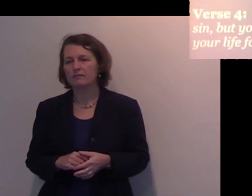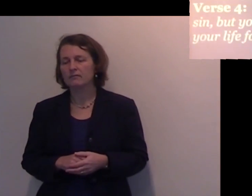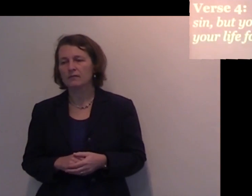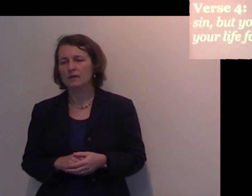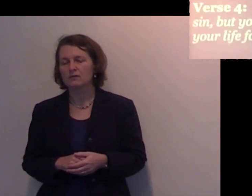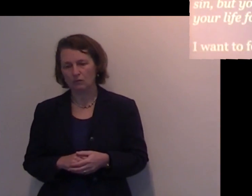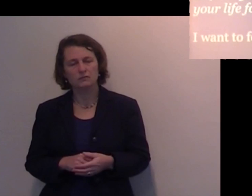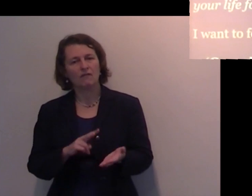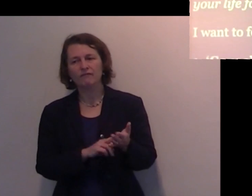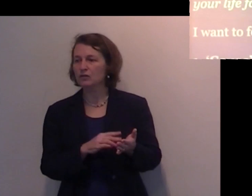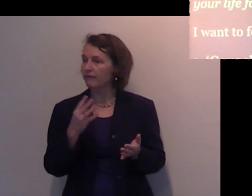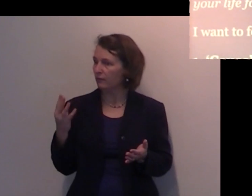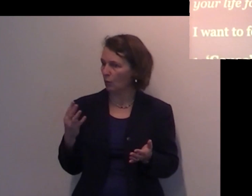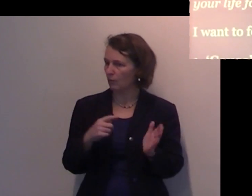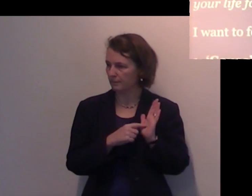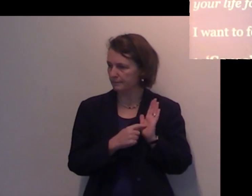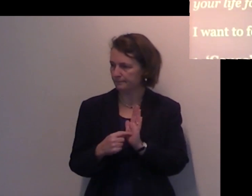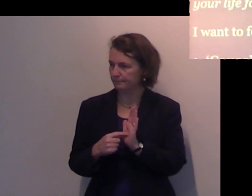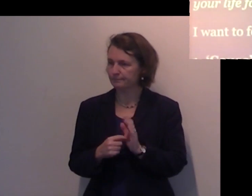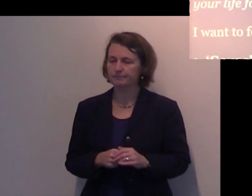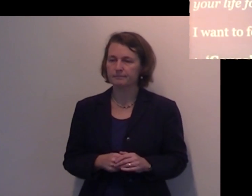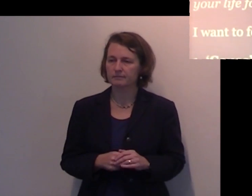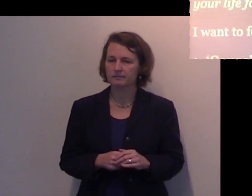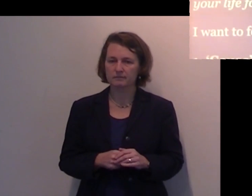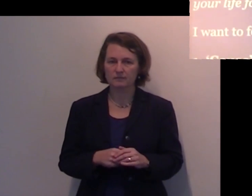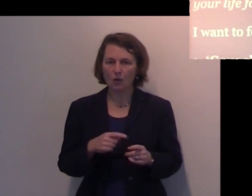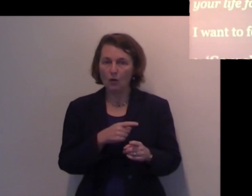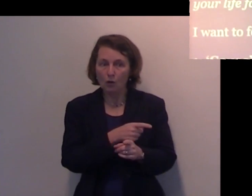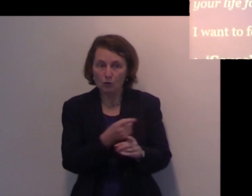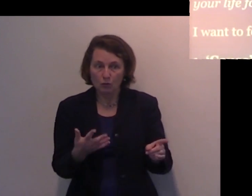Verse 4, quote, you are struggling against sin,